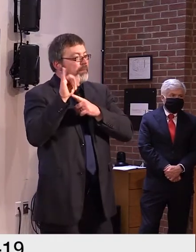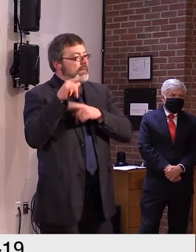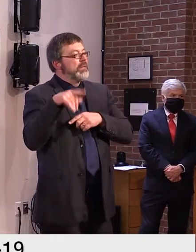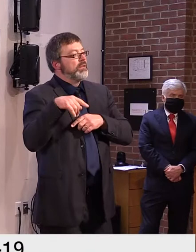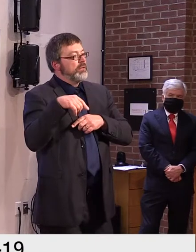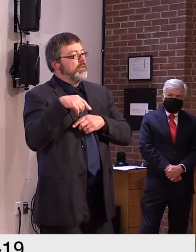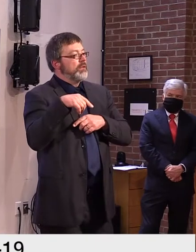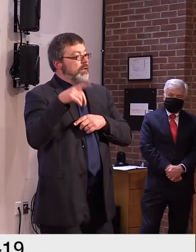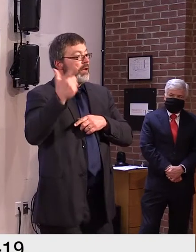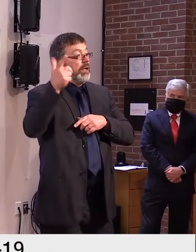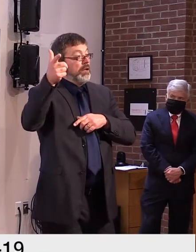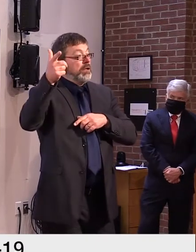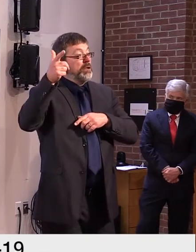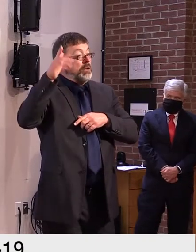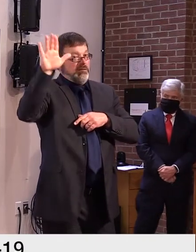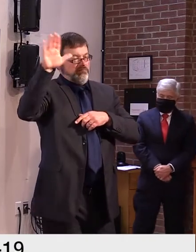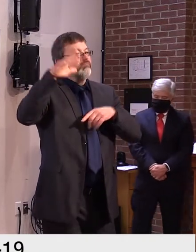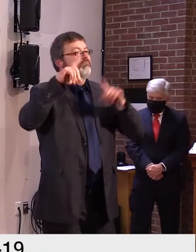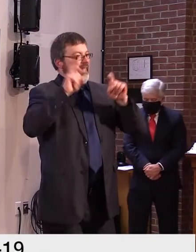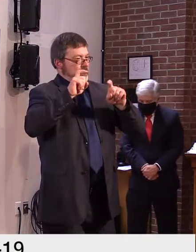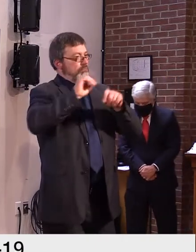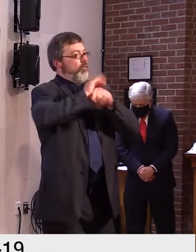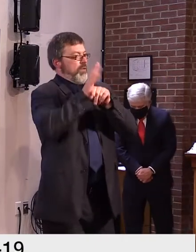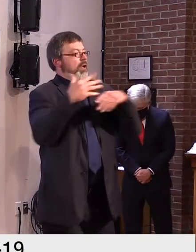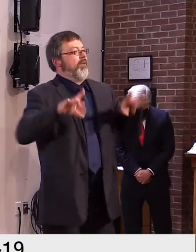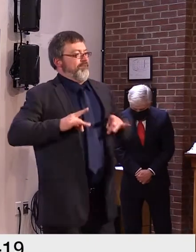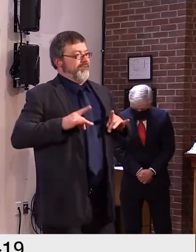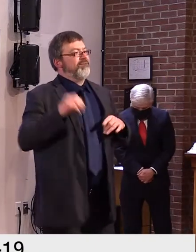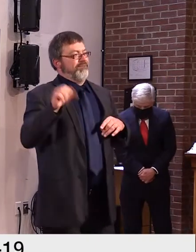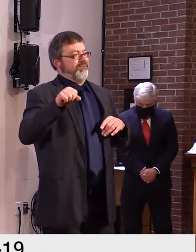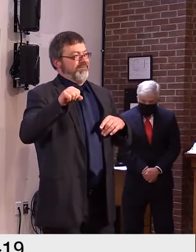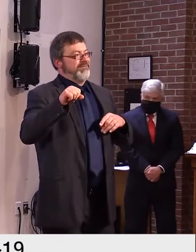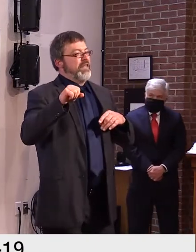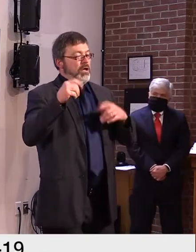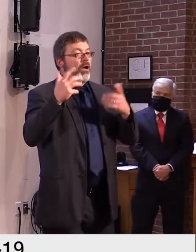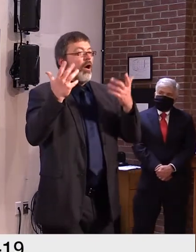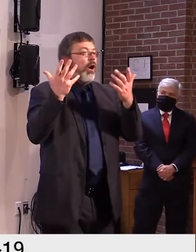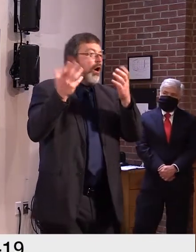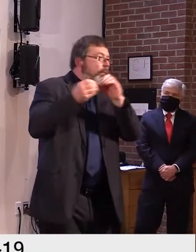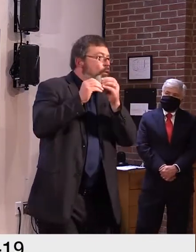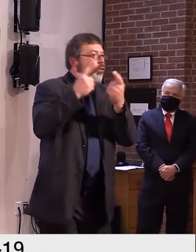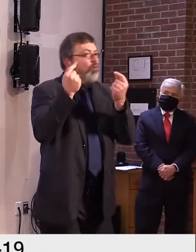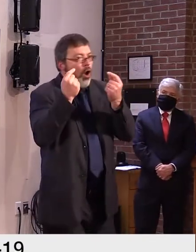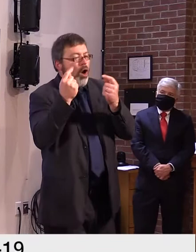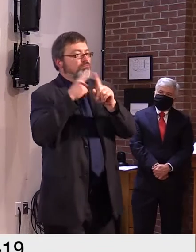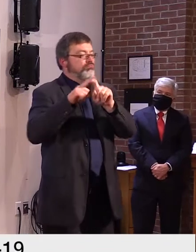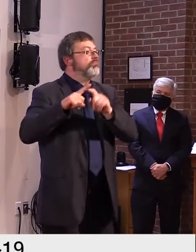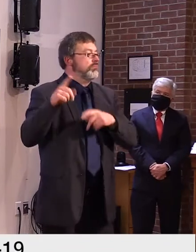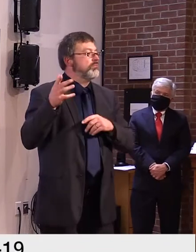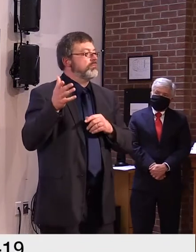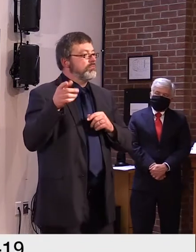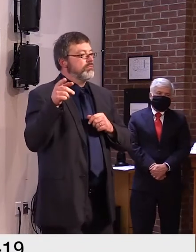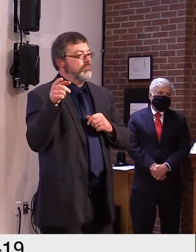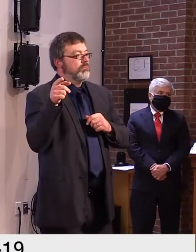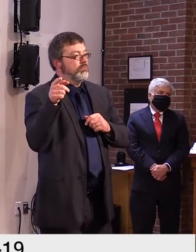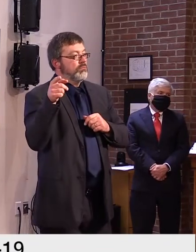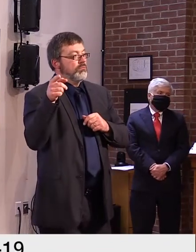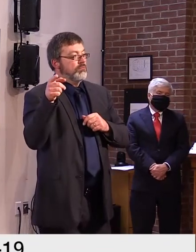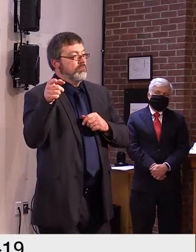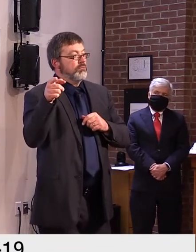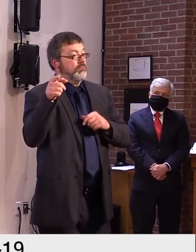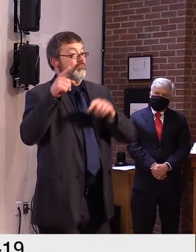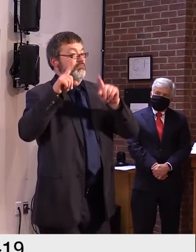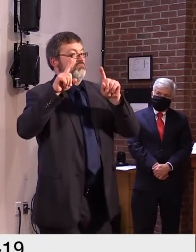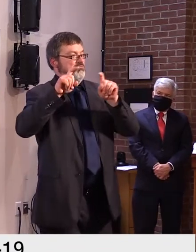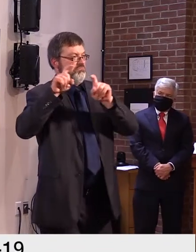not seen the data. It may be within weeks of actually getting emergency use authorization,